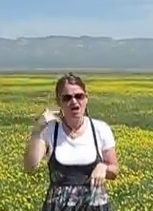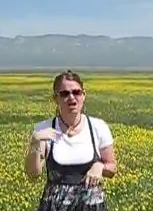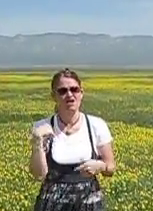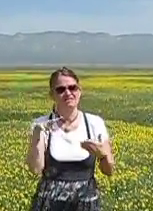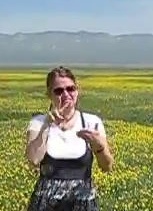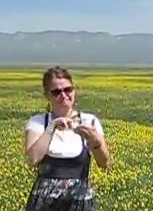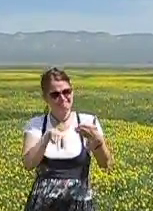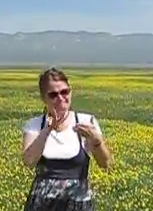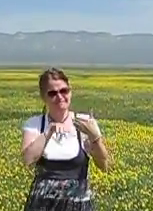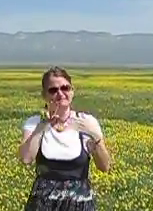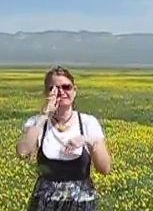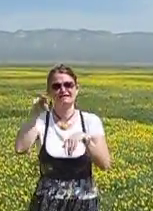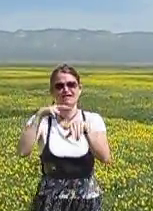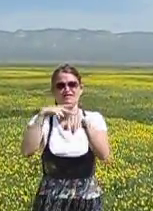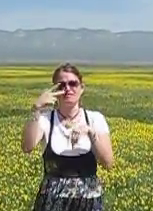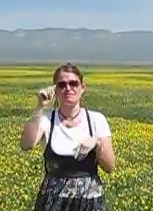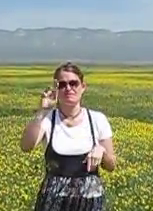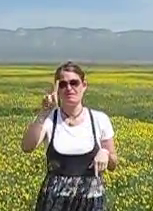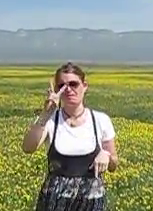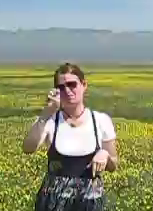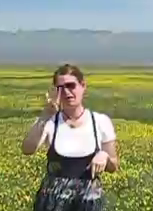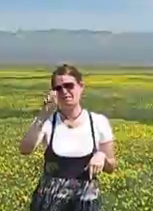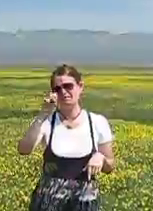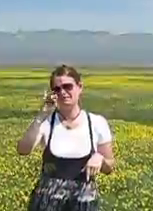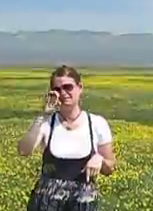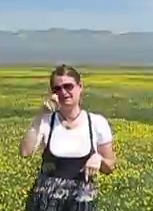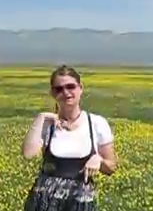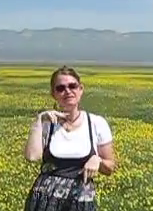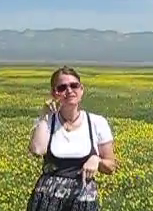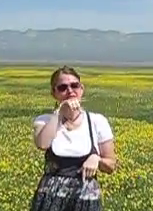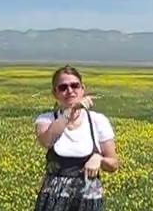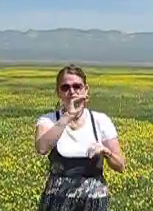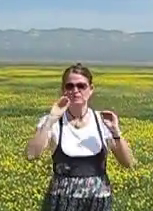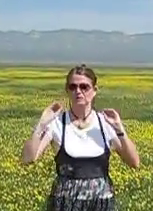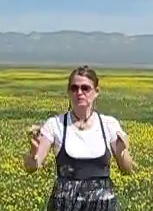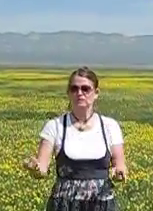at